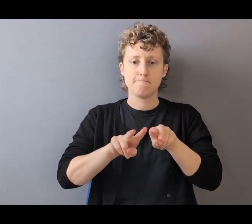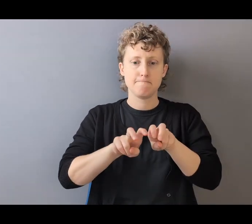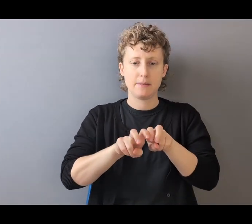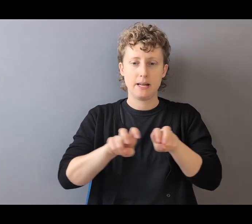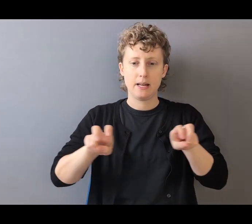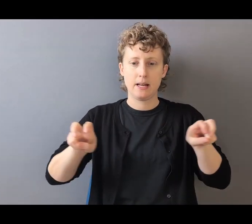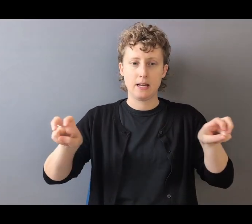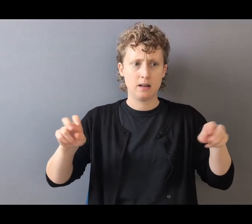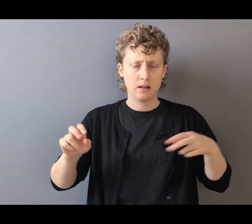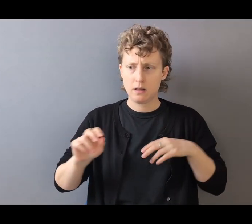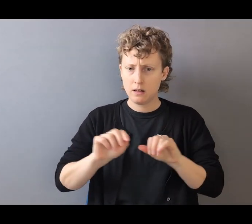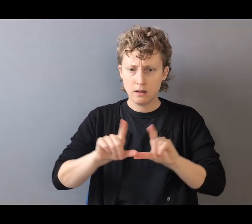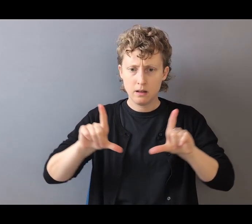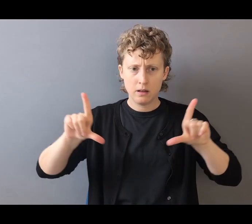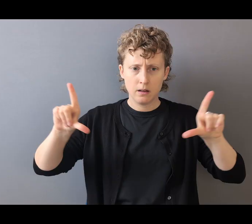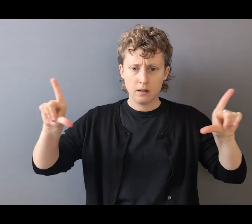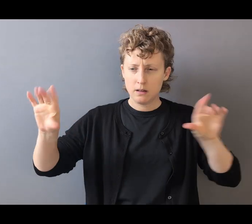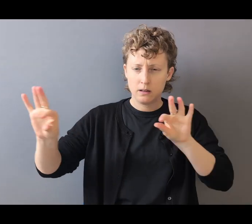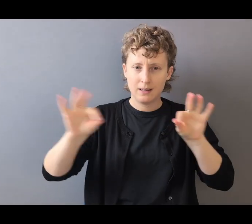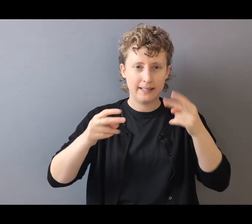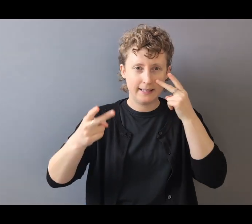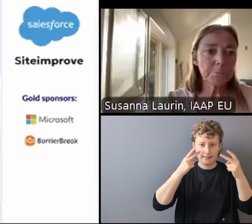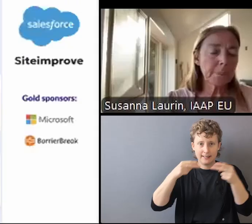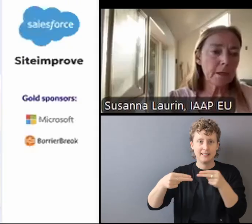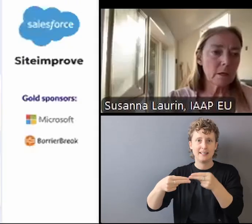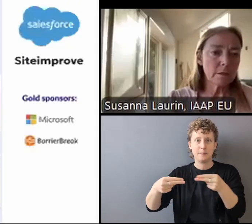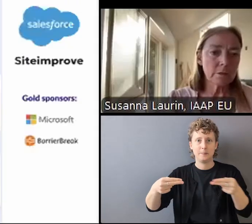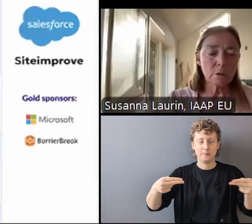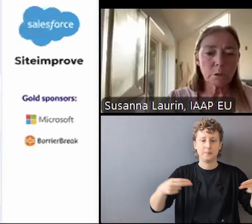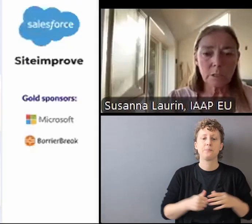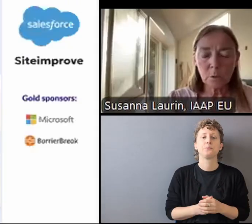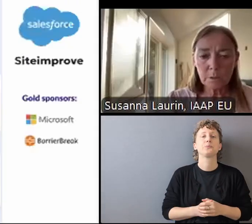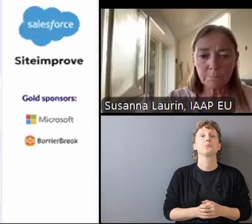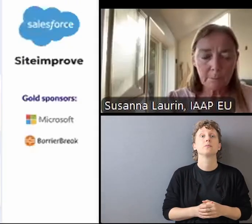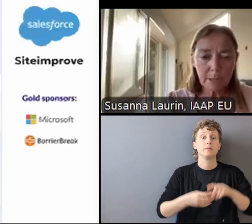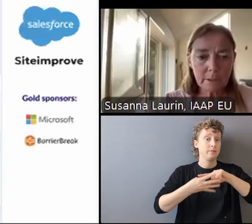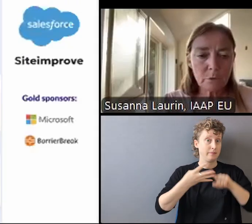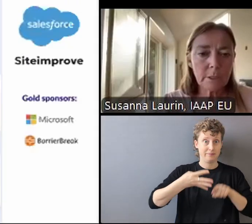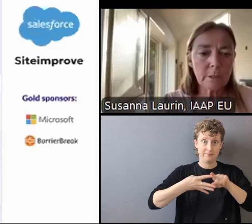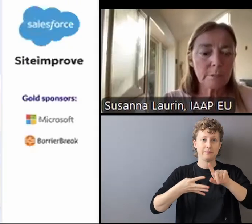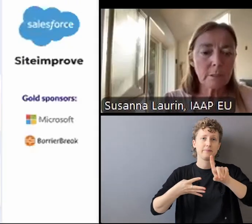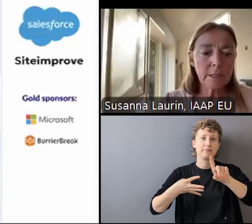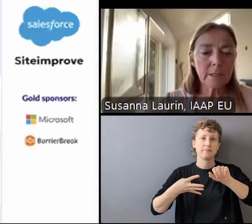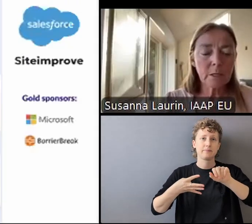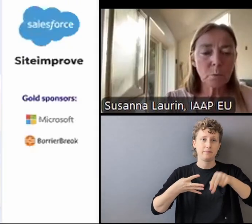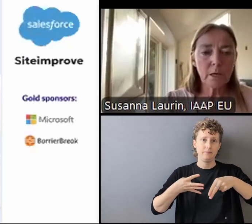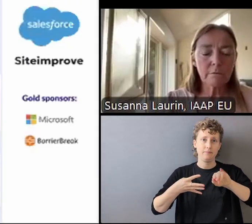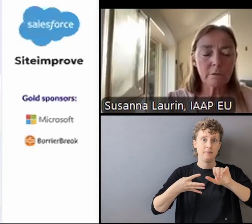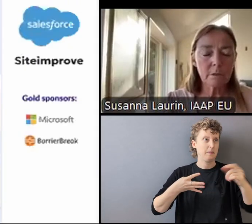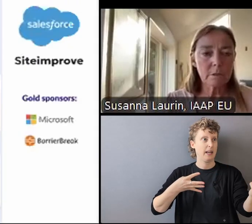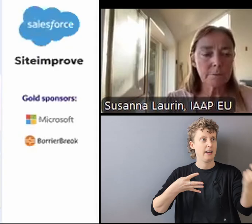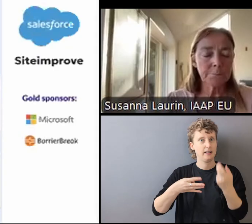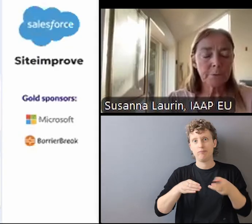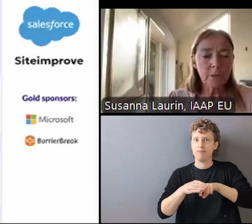should maybe share this so we can see the names in a good way also. So Daniel will come back to be in the panel, and then we